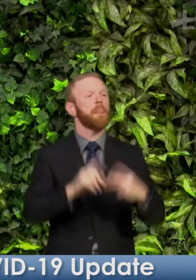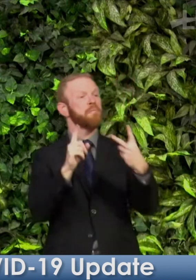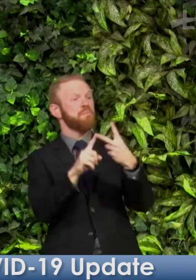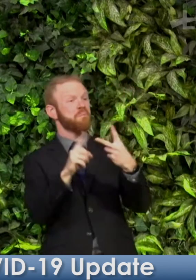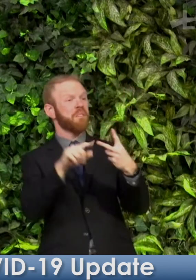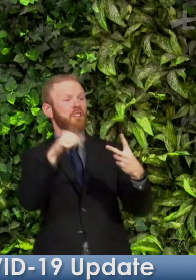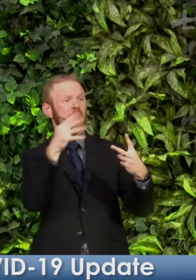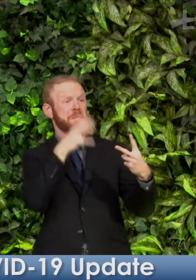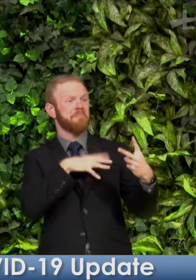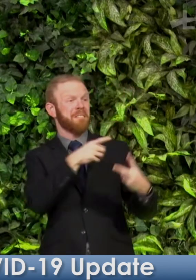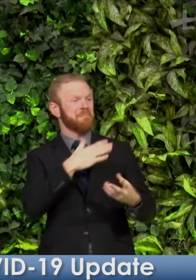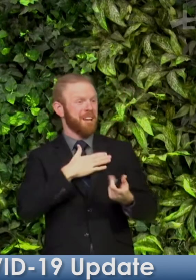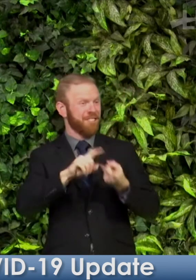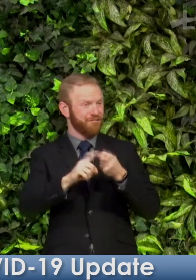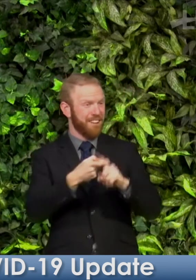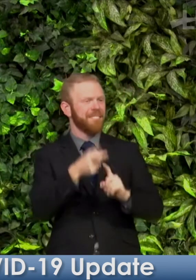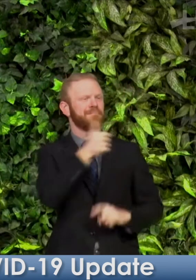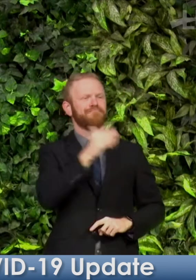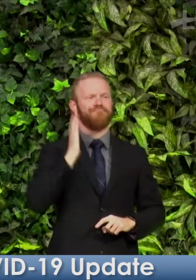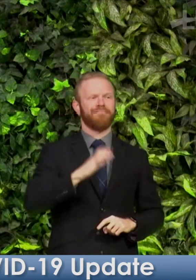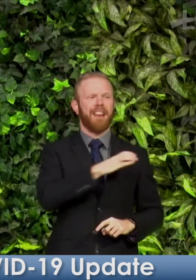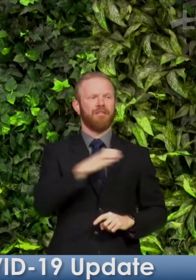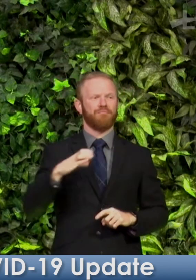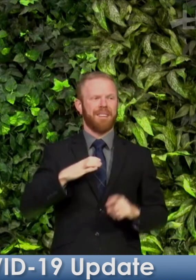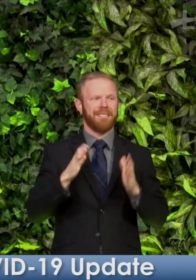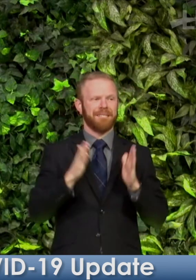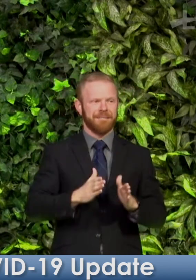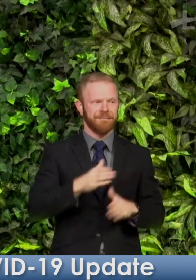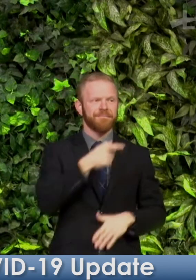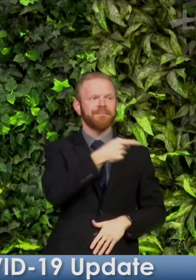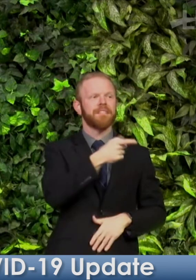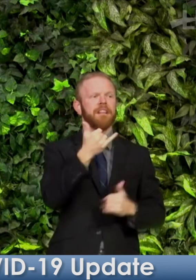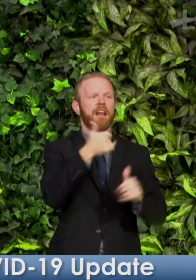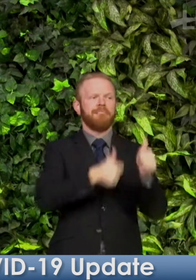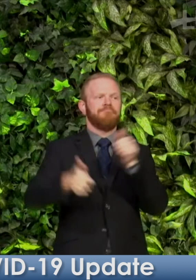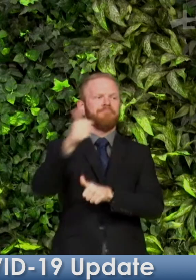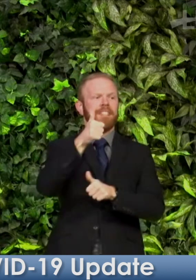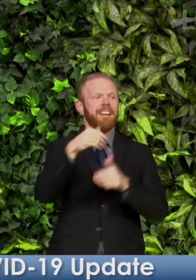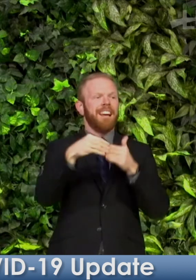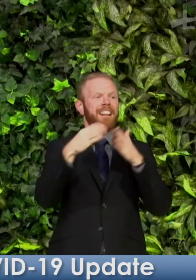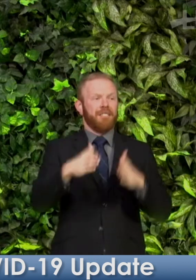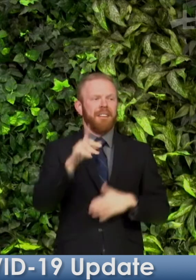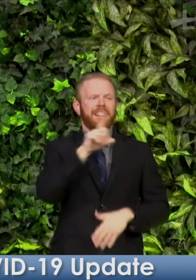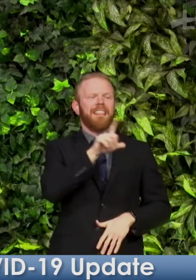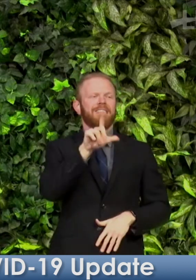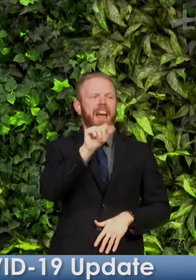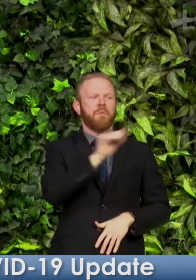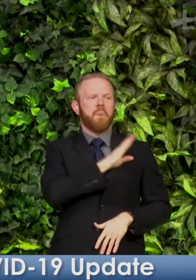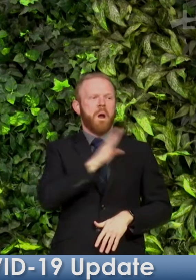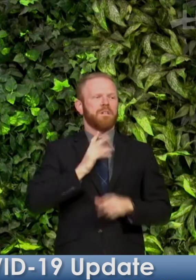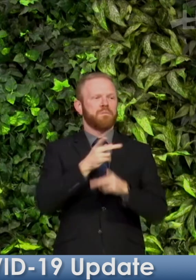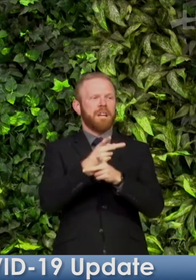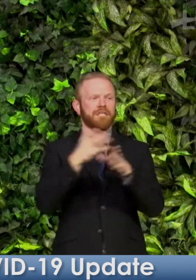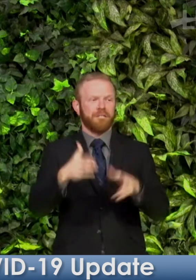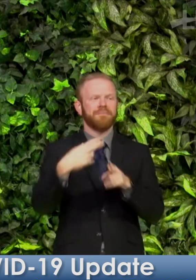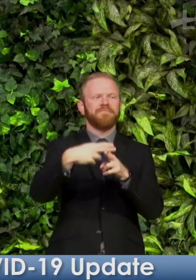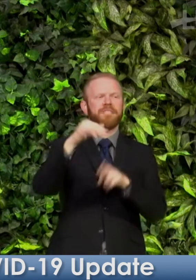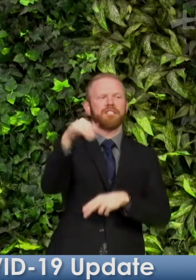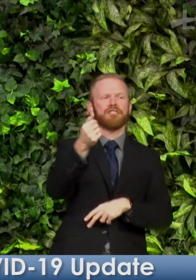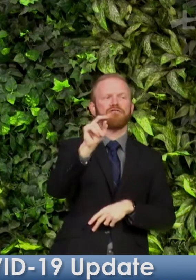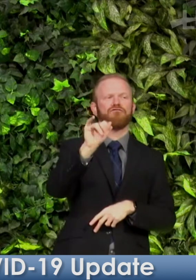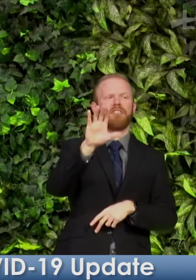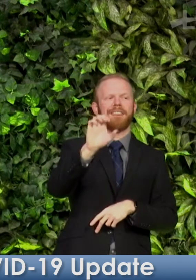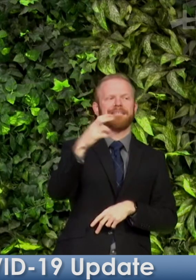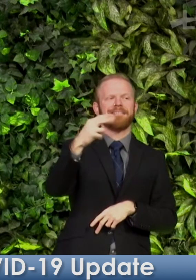of the principal leaders on the LA Board of Supervisors, Janice Hahn, has just been an amazing partner and advocate. And when I